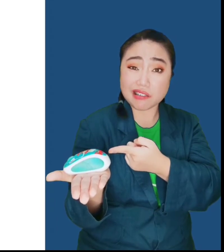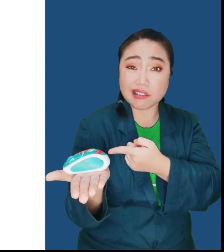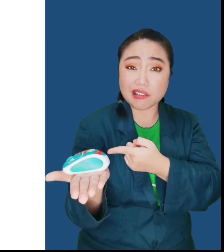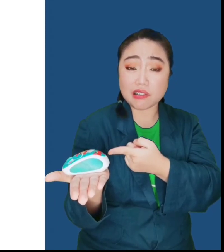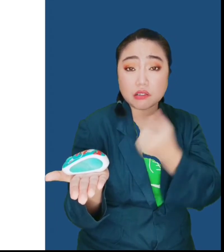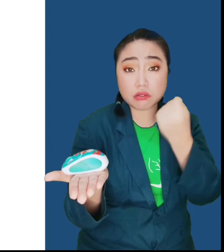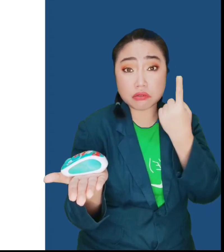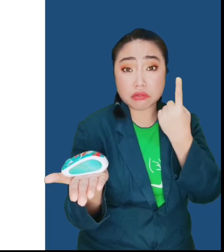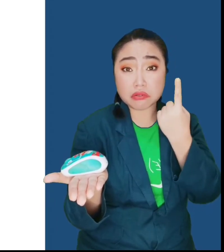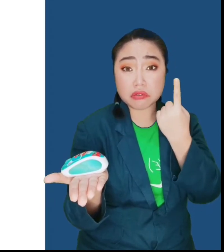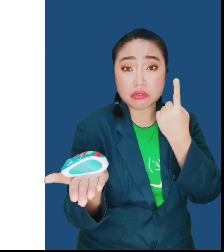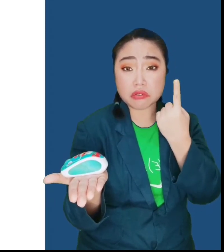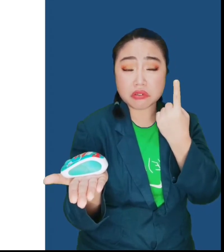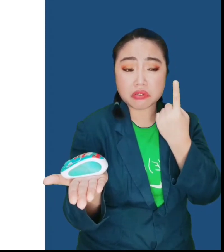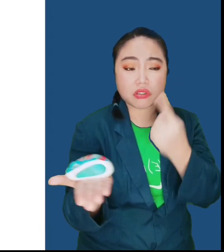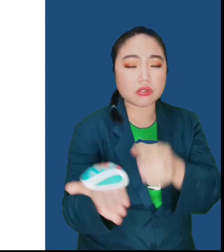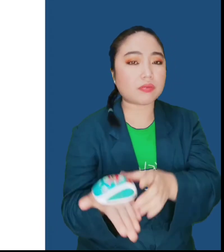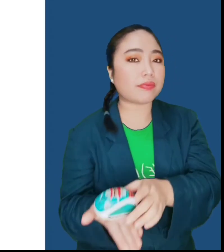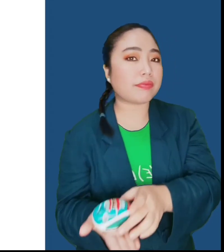See? You understand?